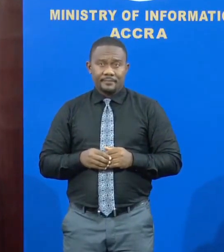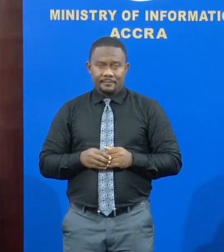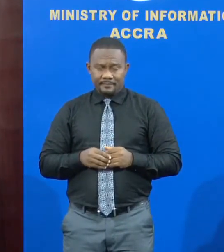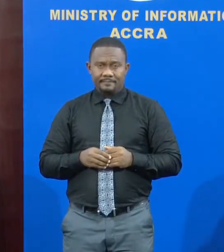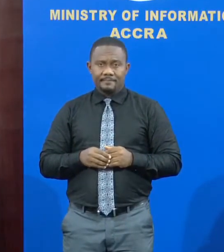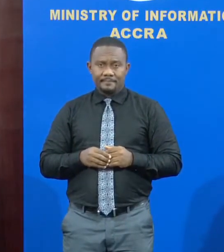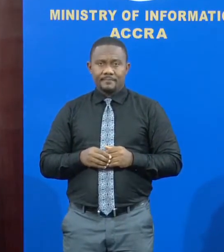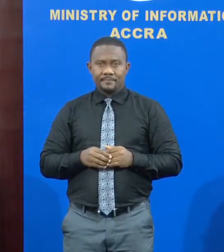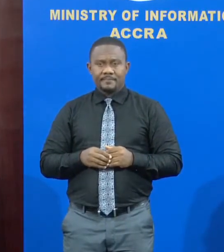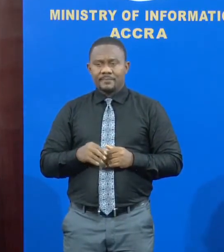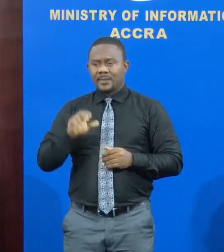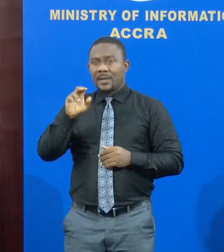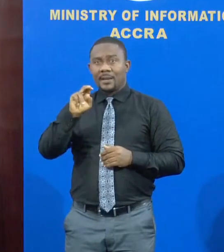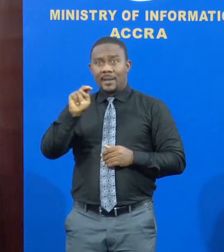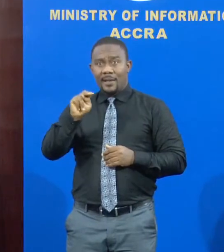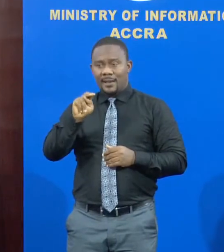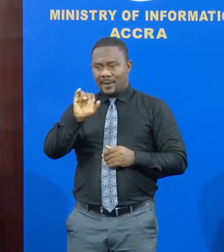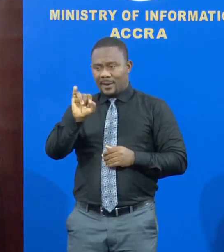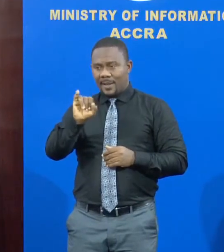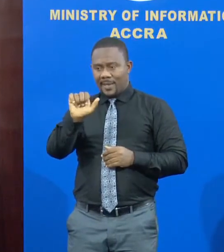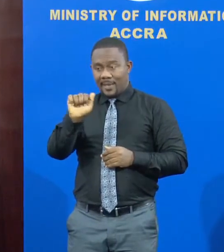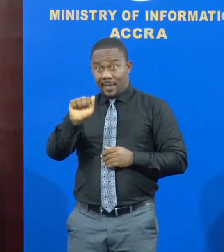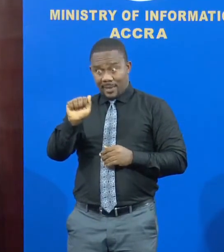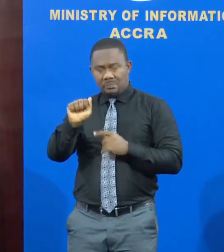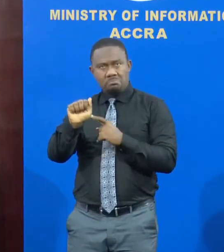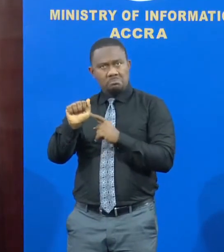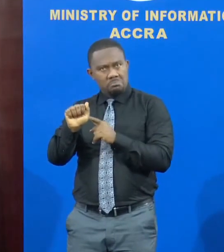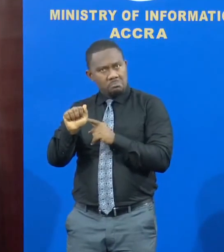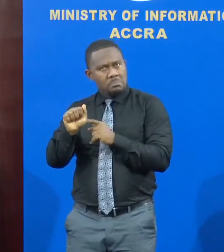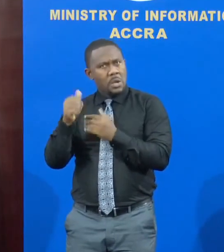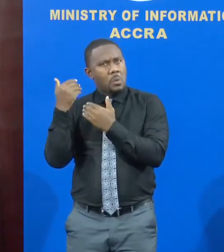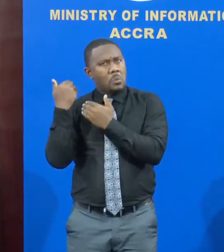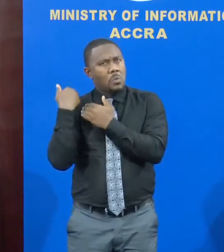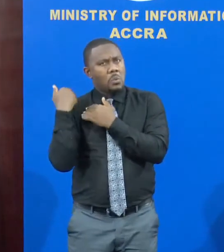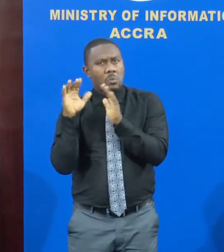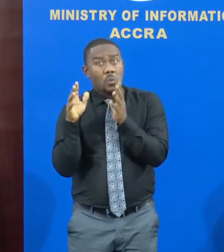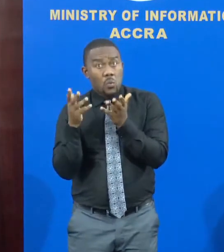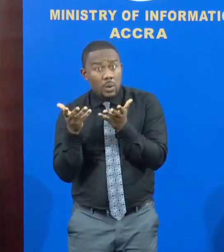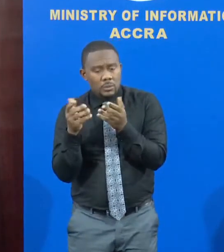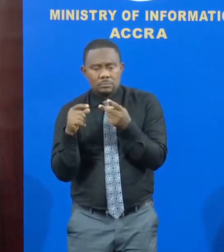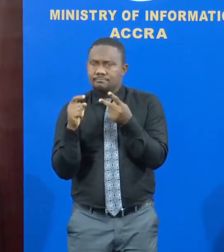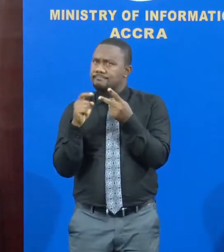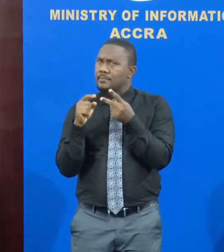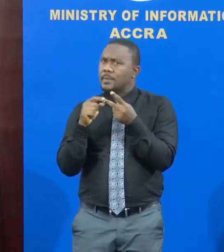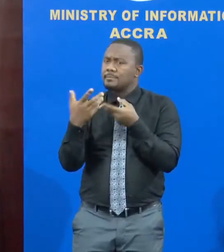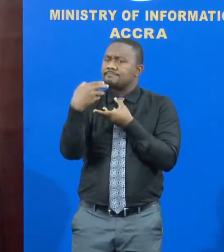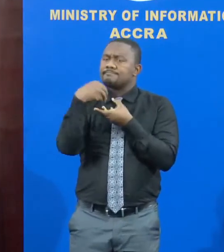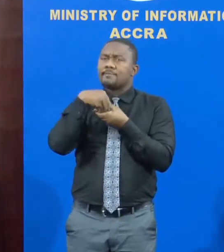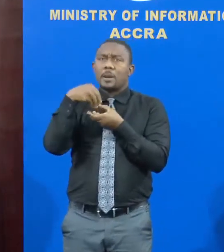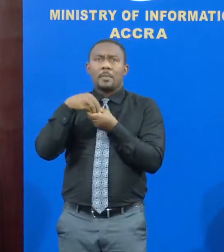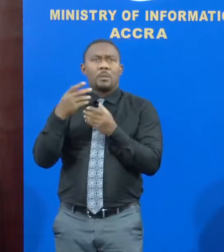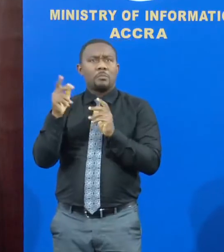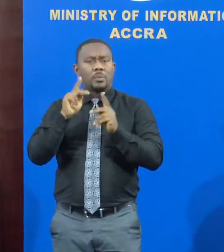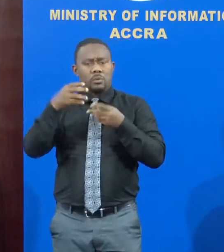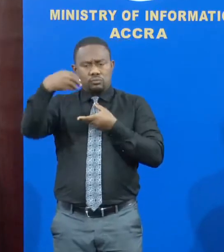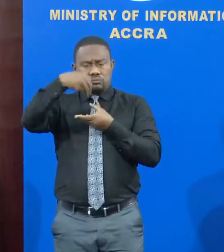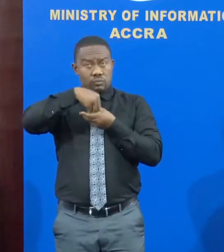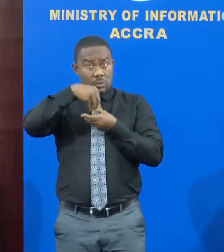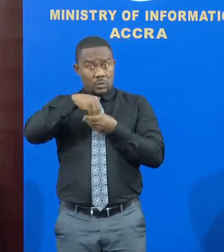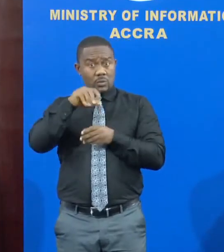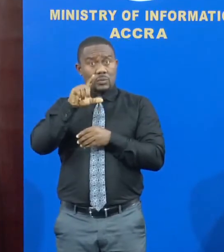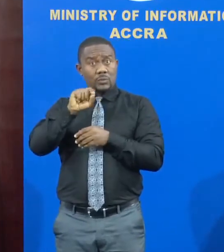mandate of the National Identification Authority in order to give it context, the enrollment position as at 2027